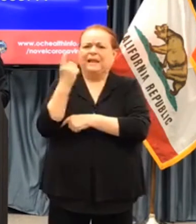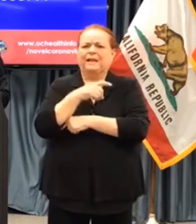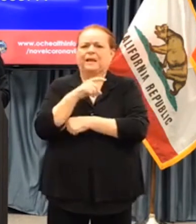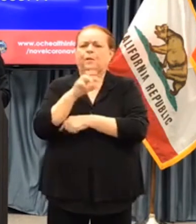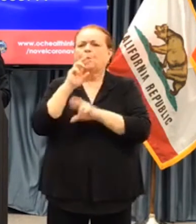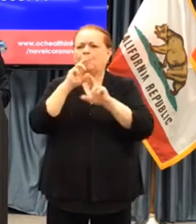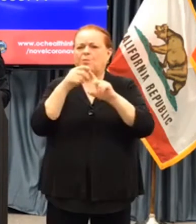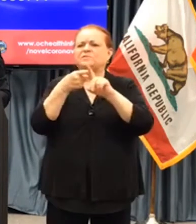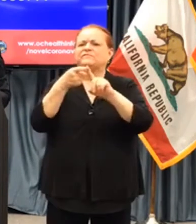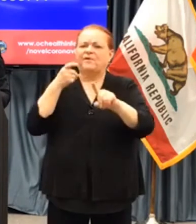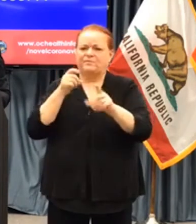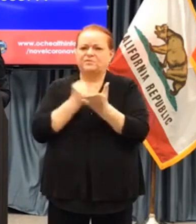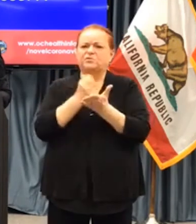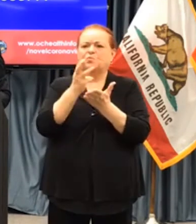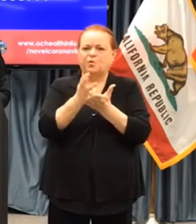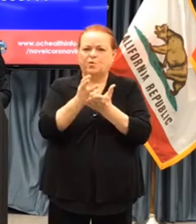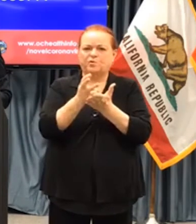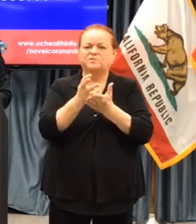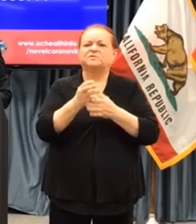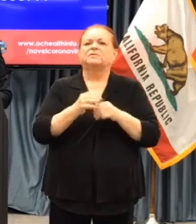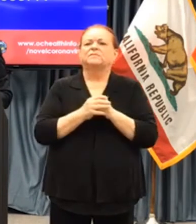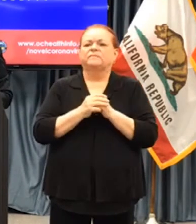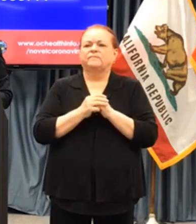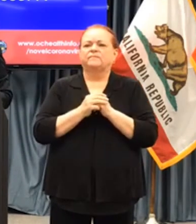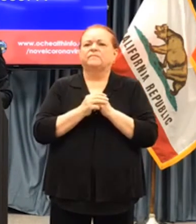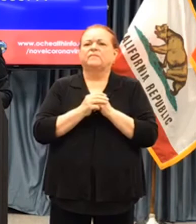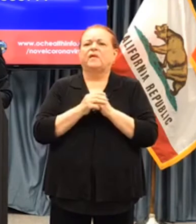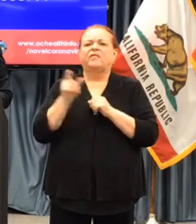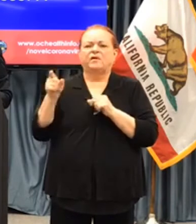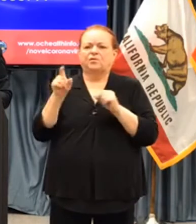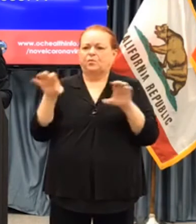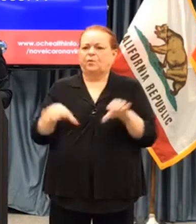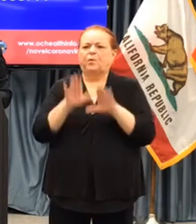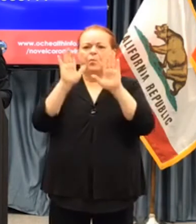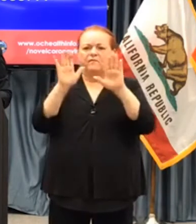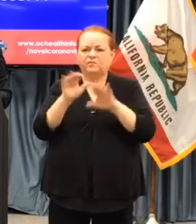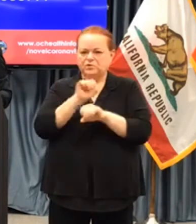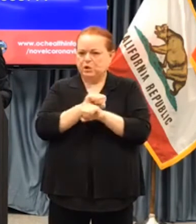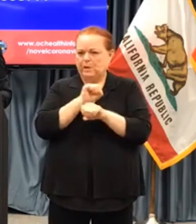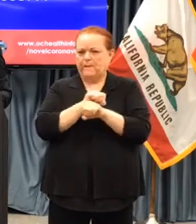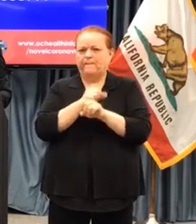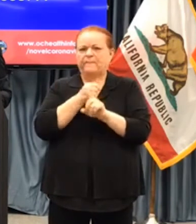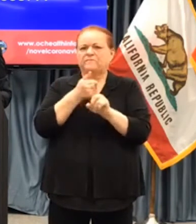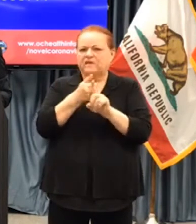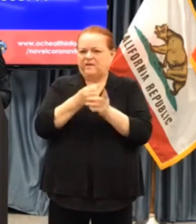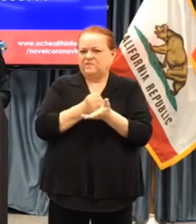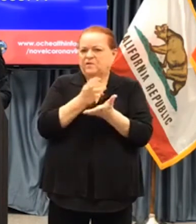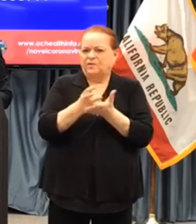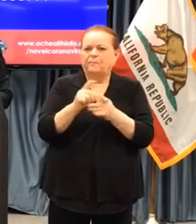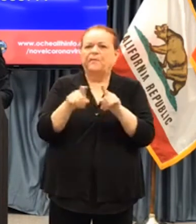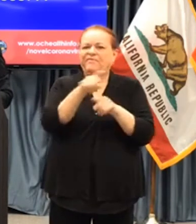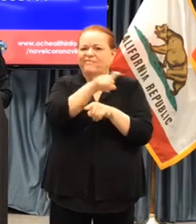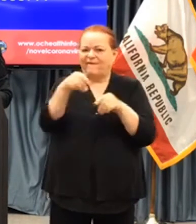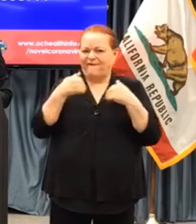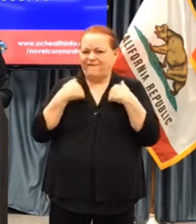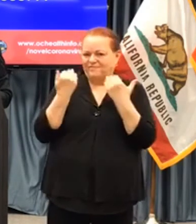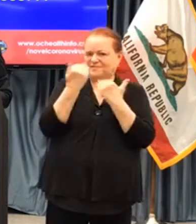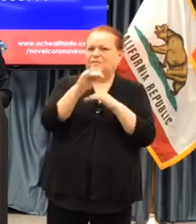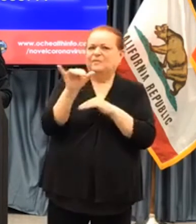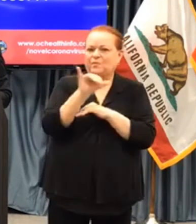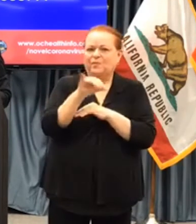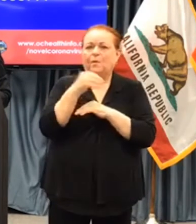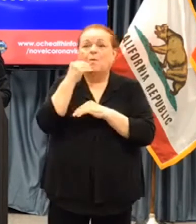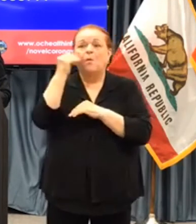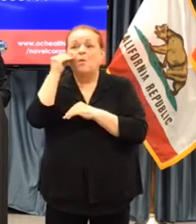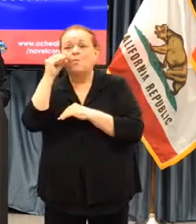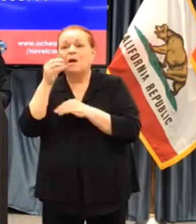Agency. All those social workers are doing a phenomenal job as well, but obviously within certain restrictions in terms of home